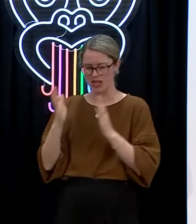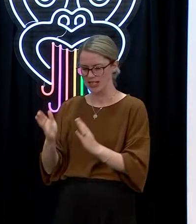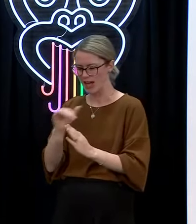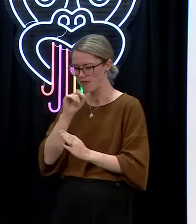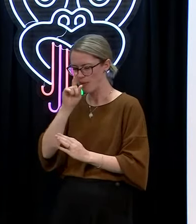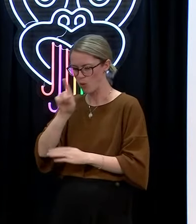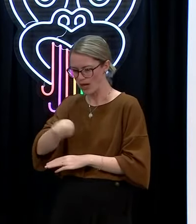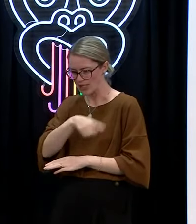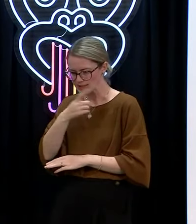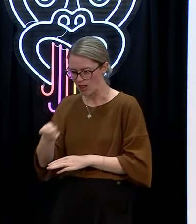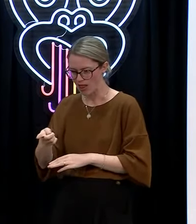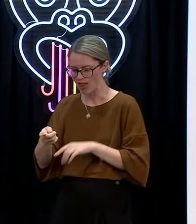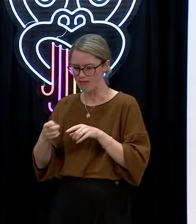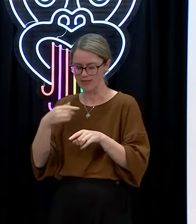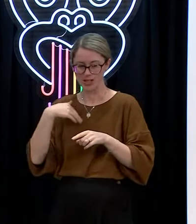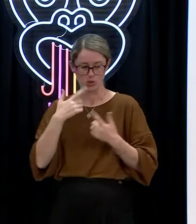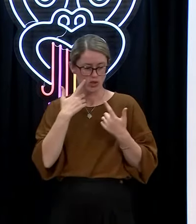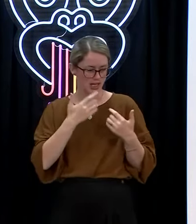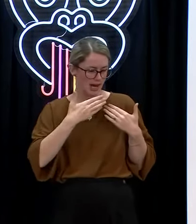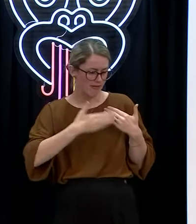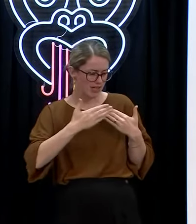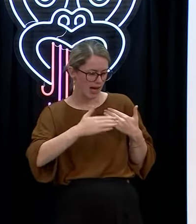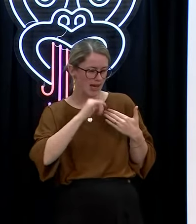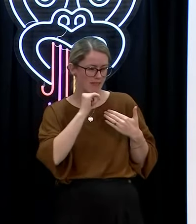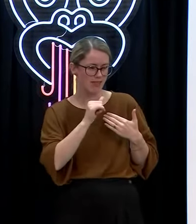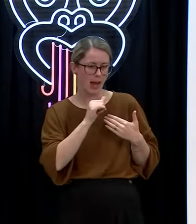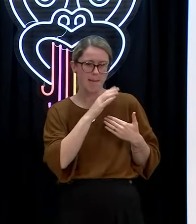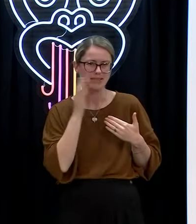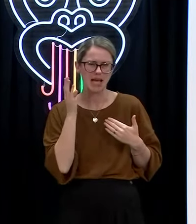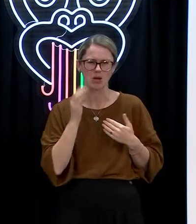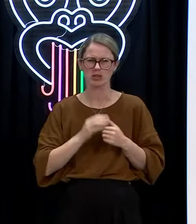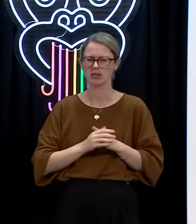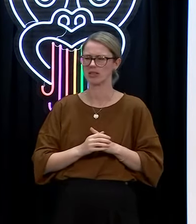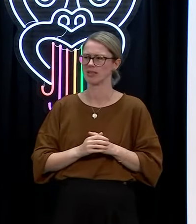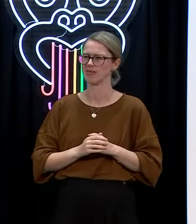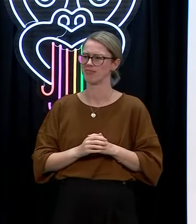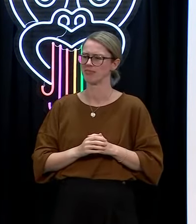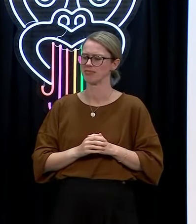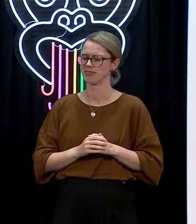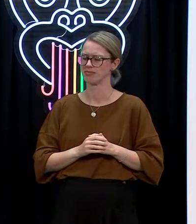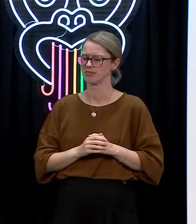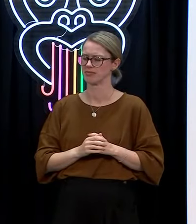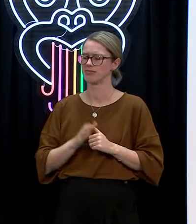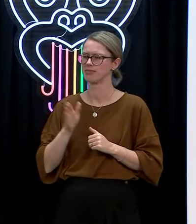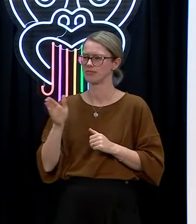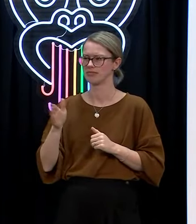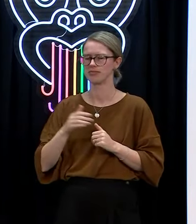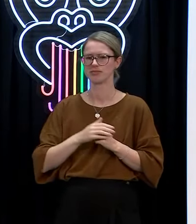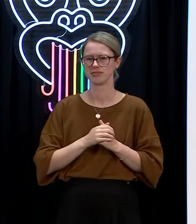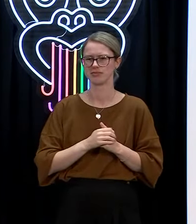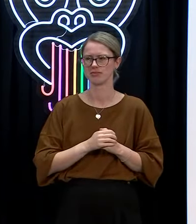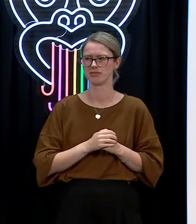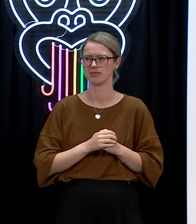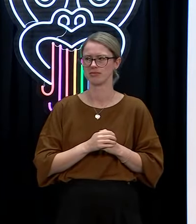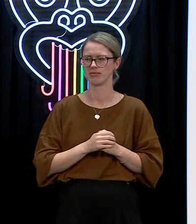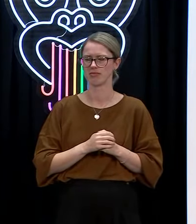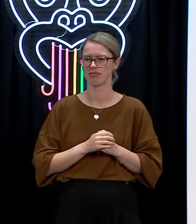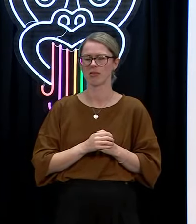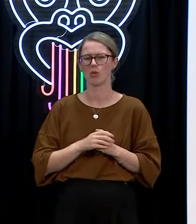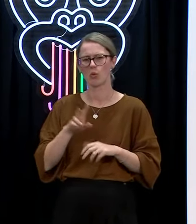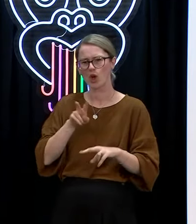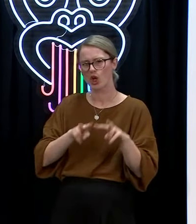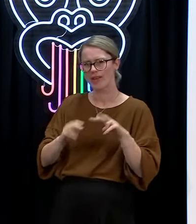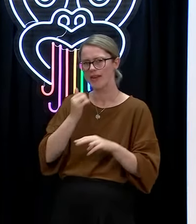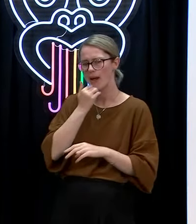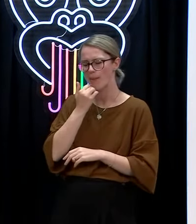will still have to keep checking in daily if they miss out. Look, we'll ultimately look at see what the overall cancellation